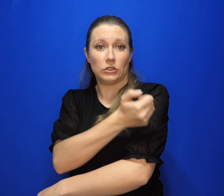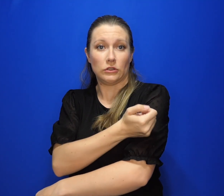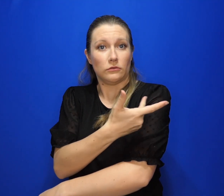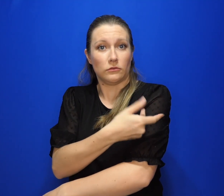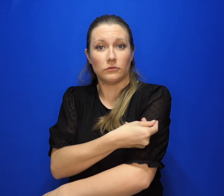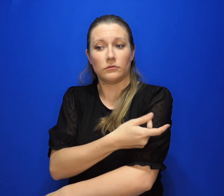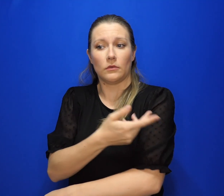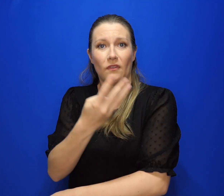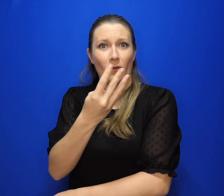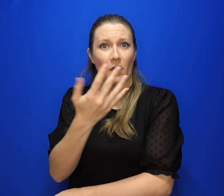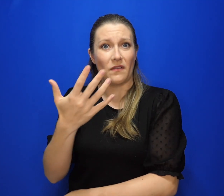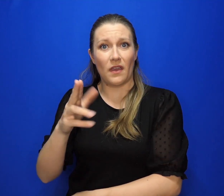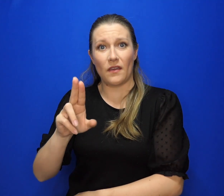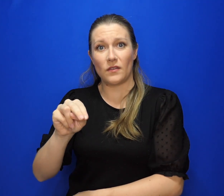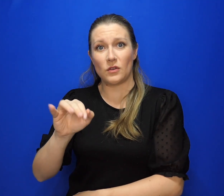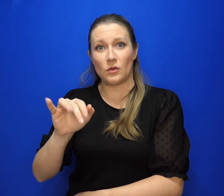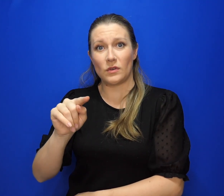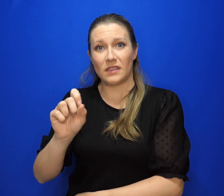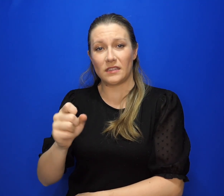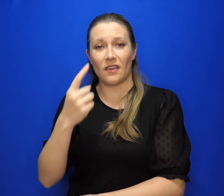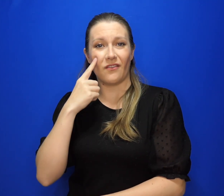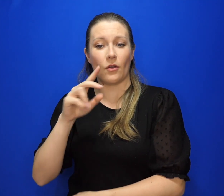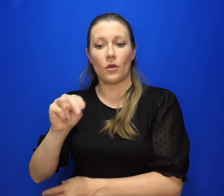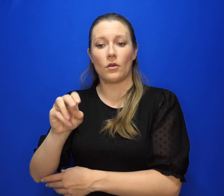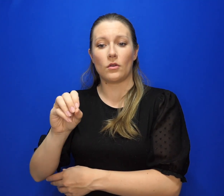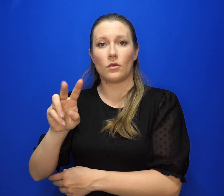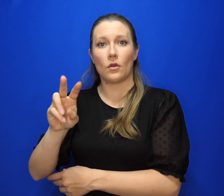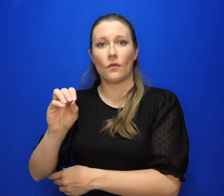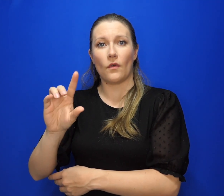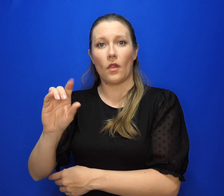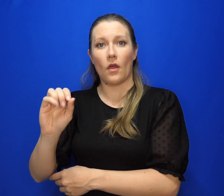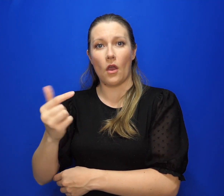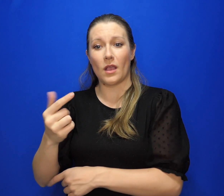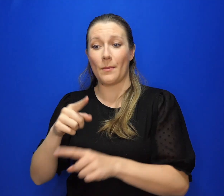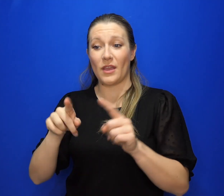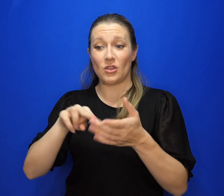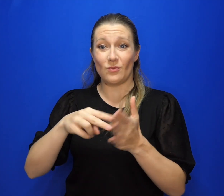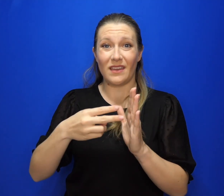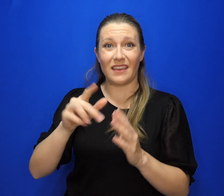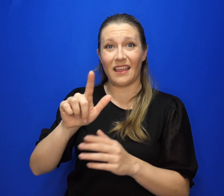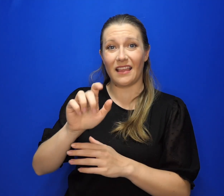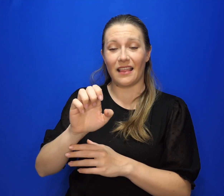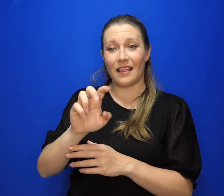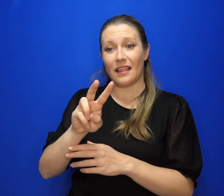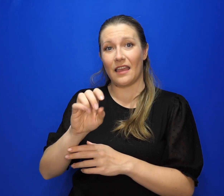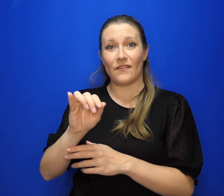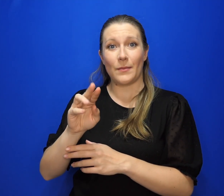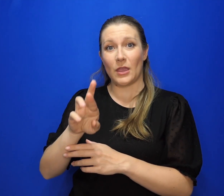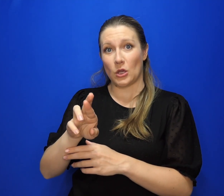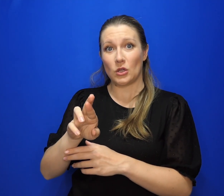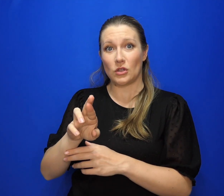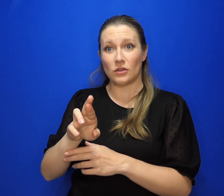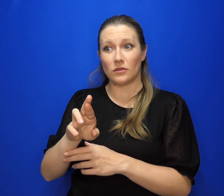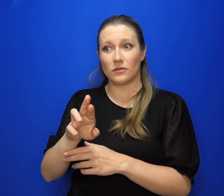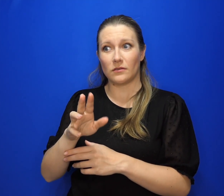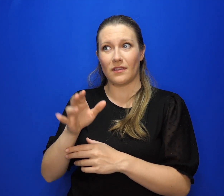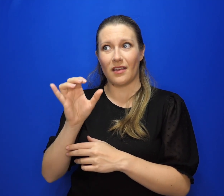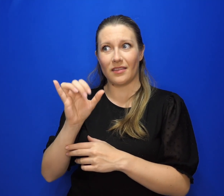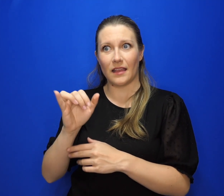units of Novolog, let's say, when you meant for it to be, I don't know, Levemir or Tresiba or something like that, that's a significant thing. Because most